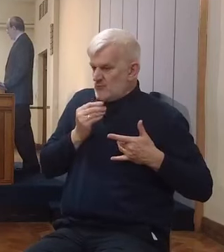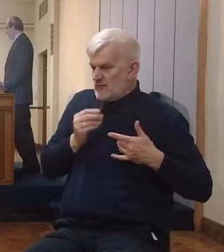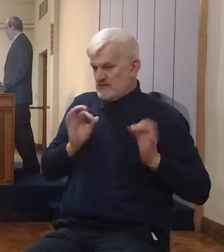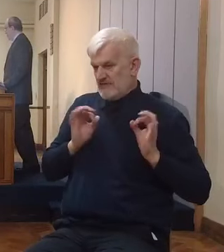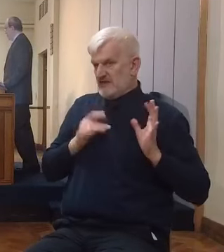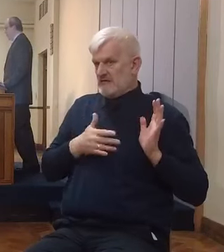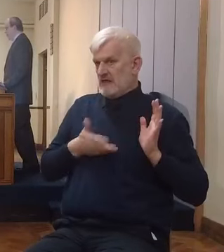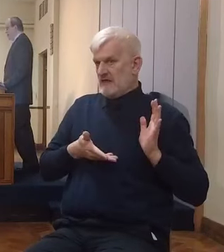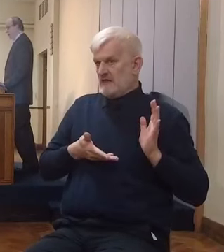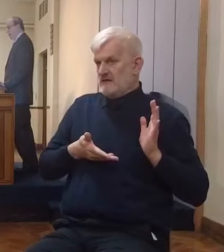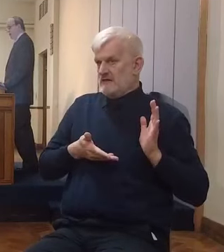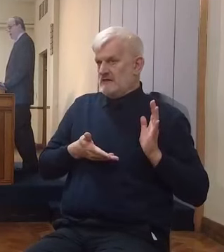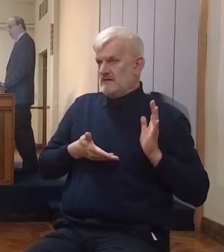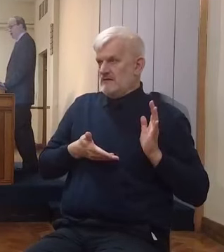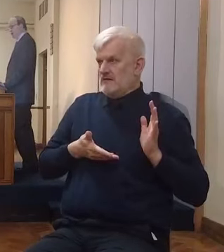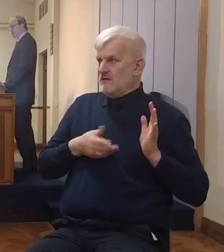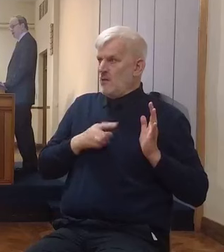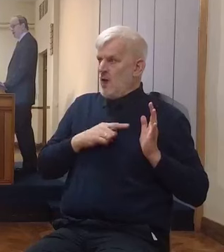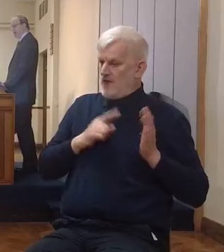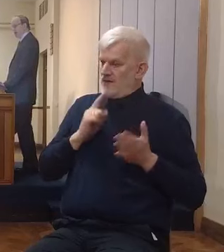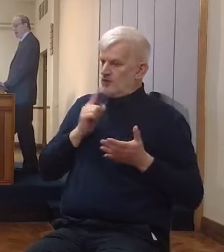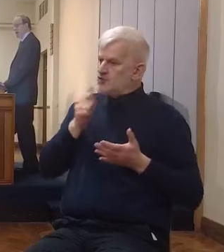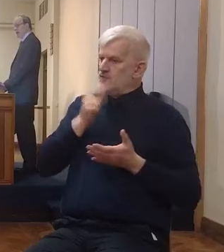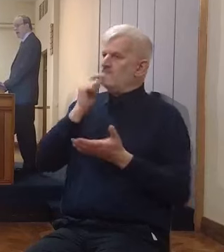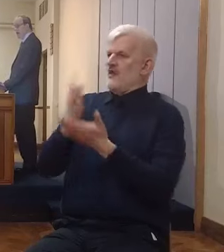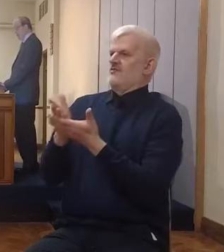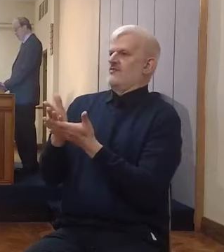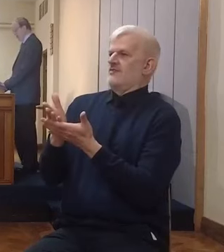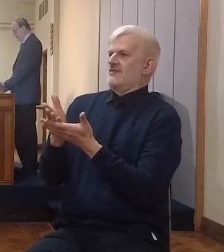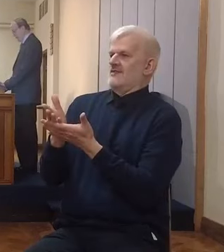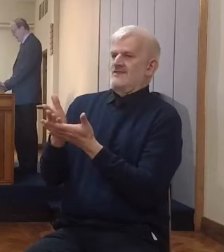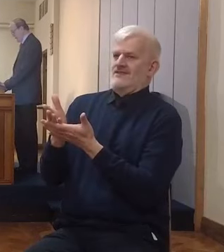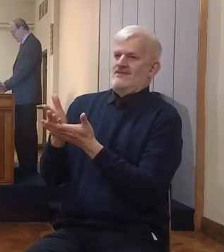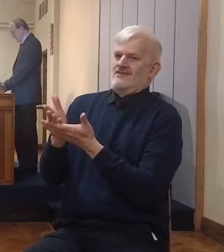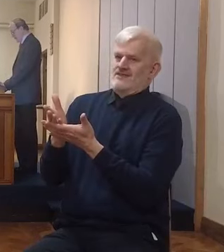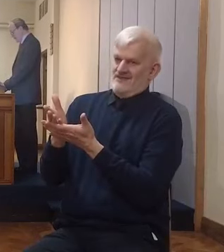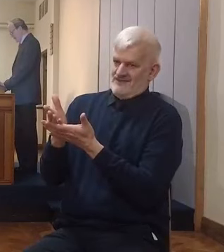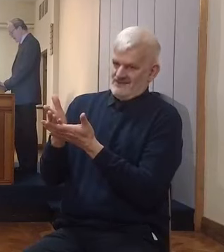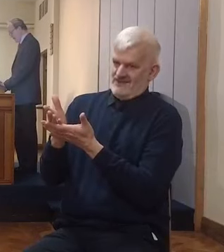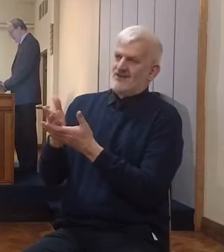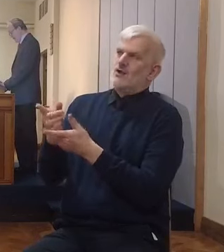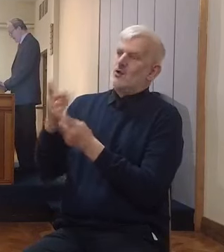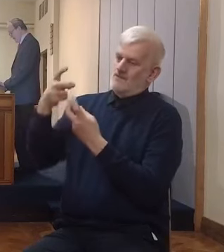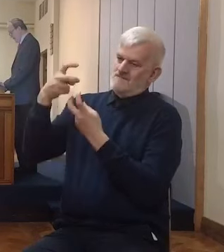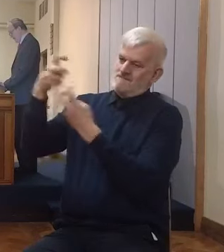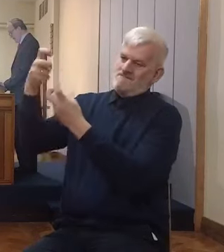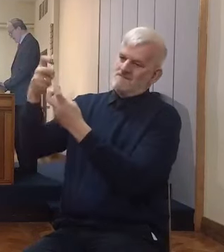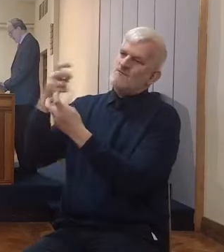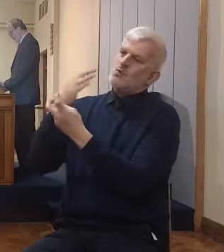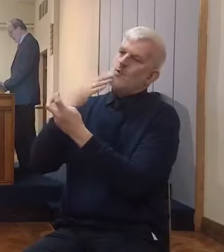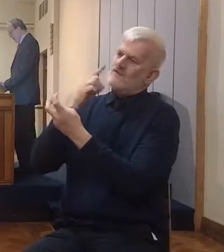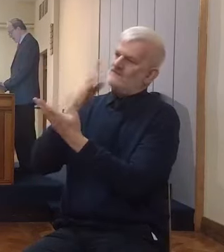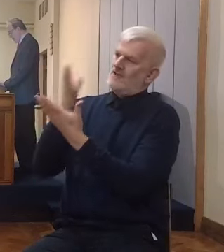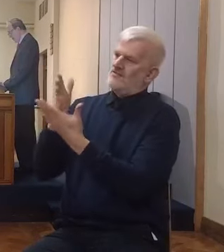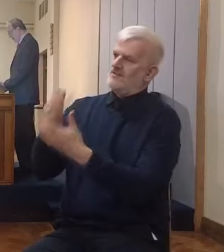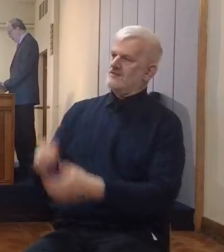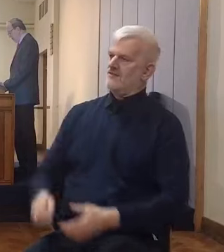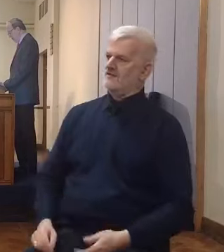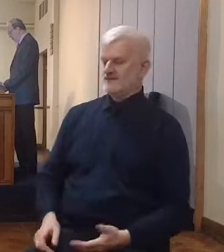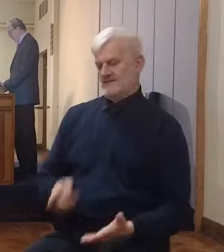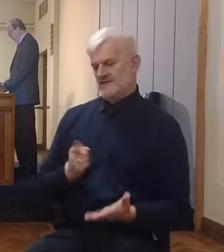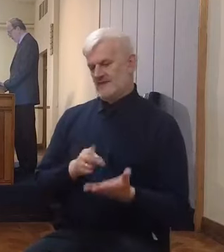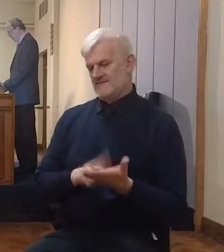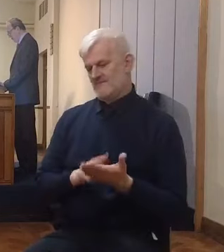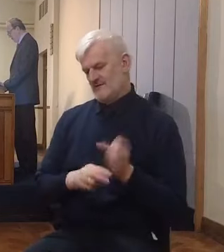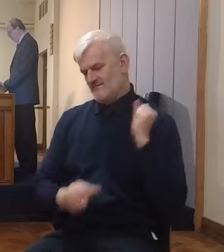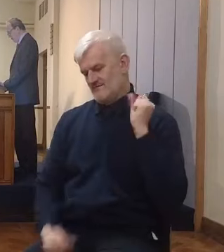law of faith, and the Lord appreciates that above everything else. Well, here's Isaiah 10. Who is among